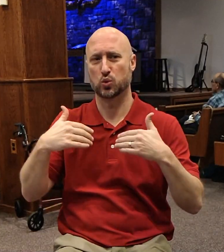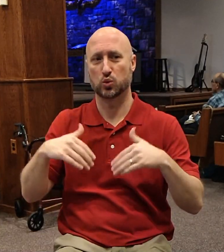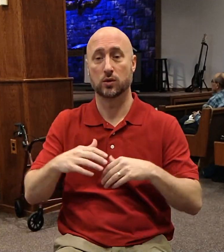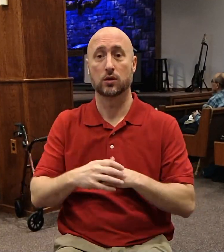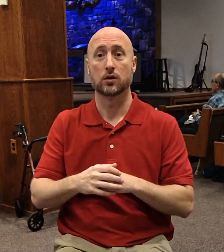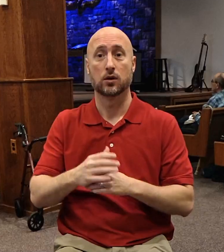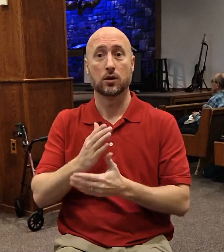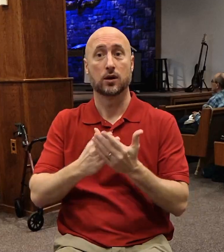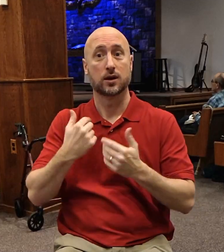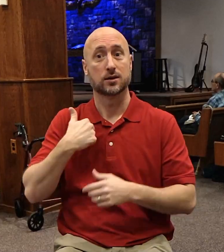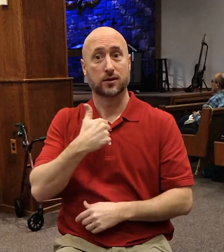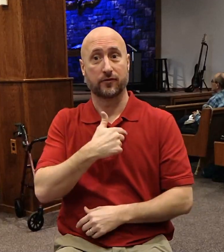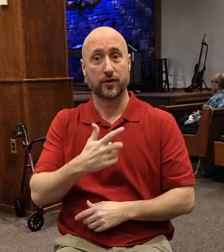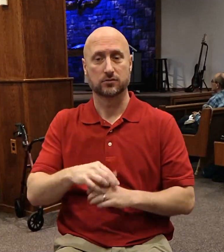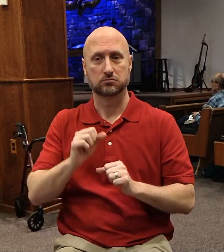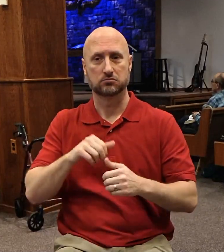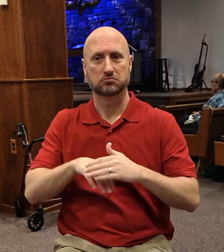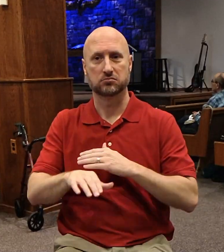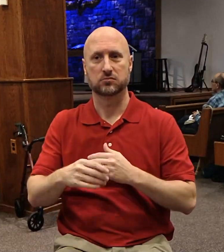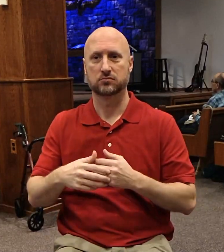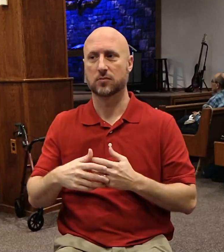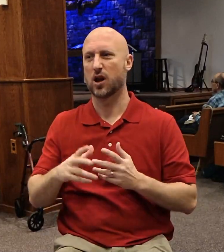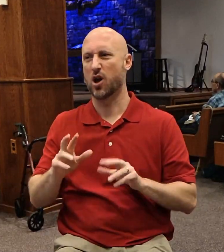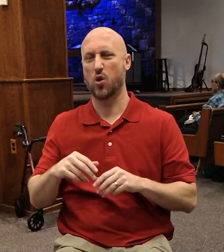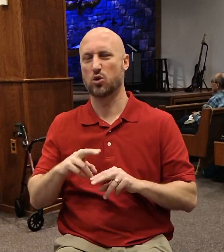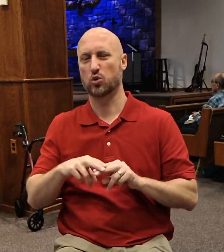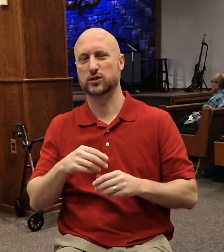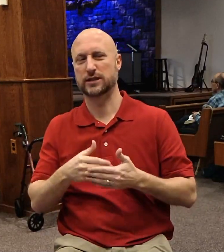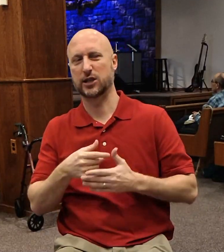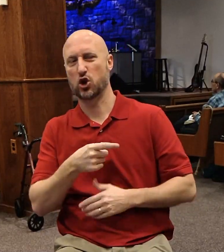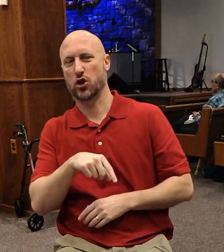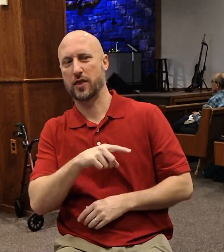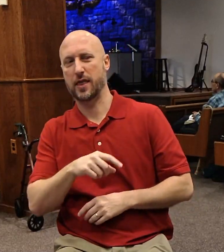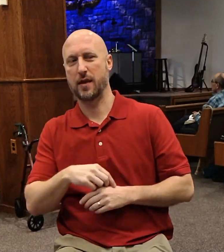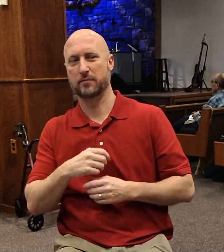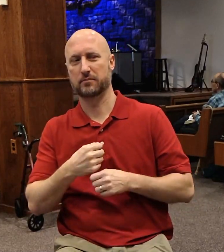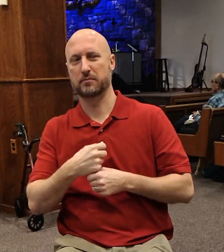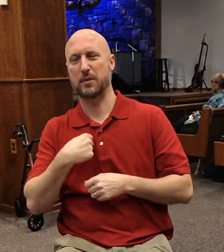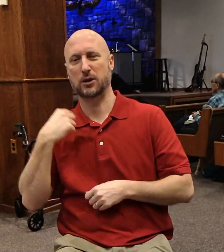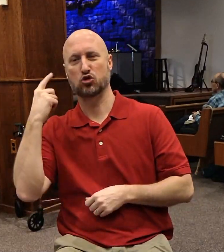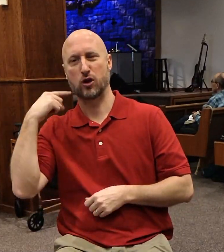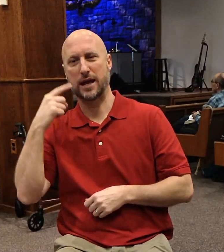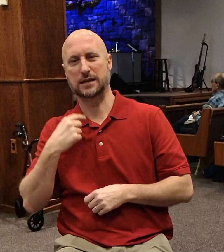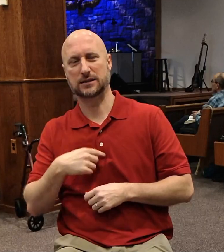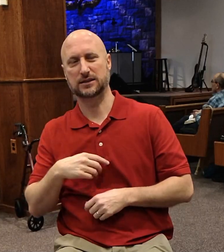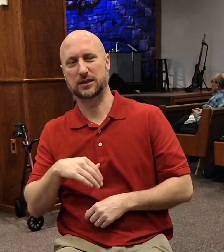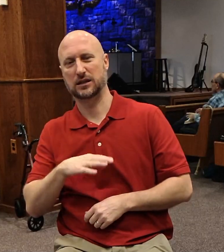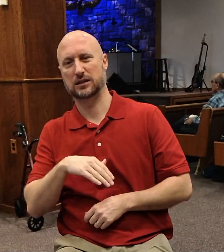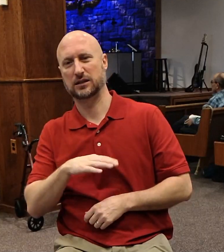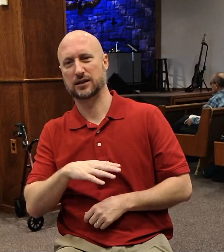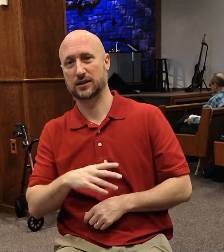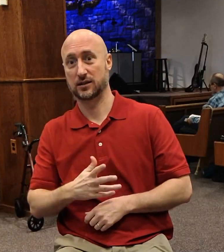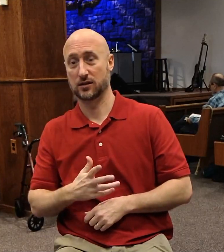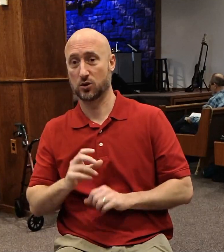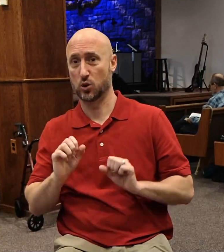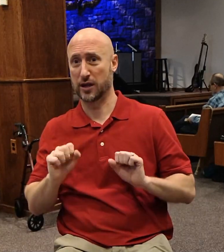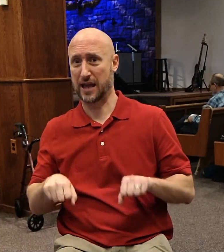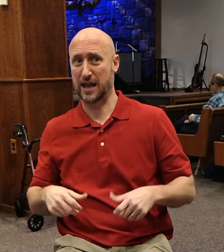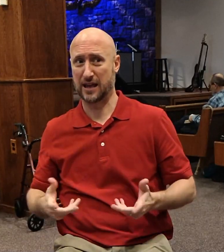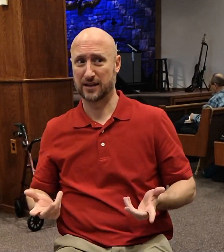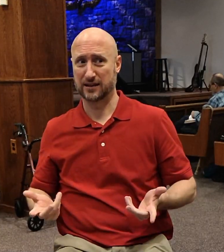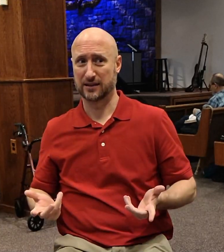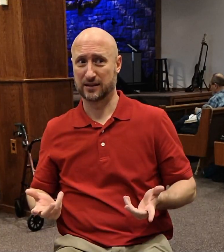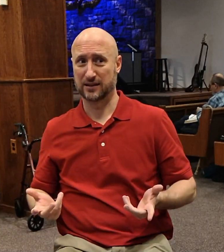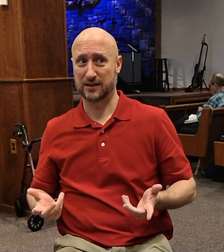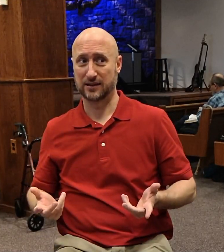some of us can just come in and I'll dance it over there by them you know they're driving me crazy and I'm just you know we can kind of be